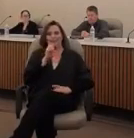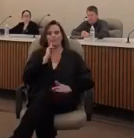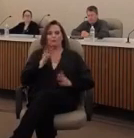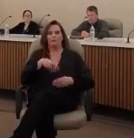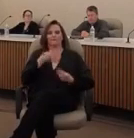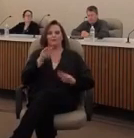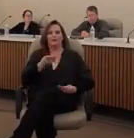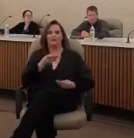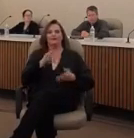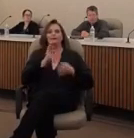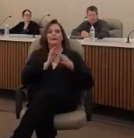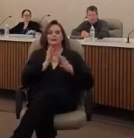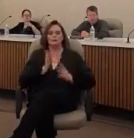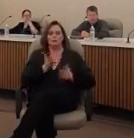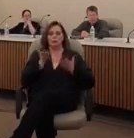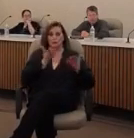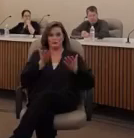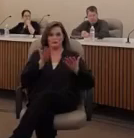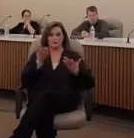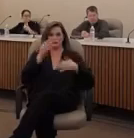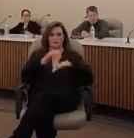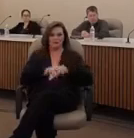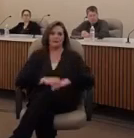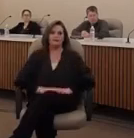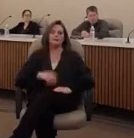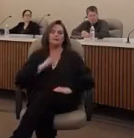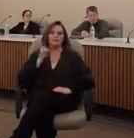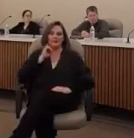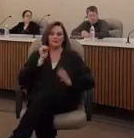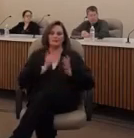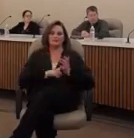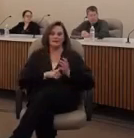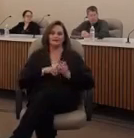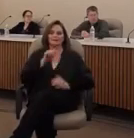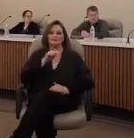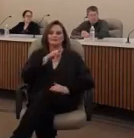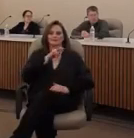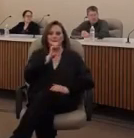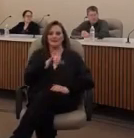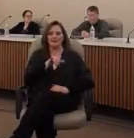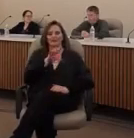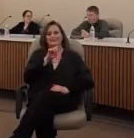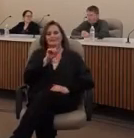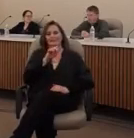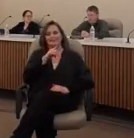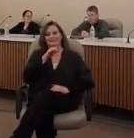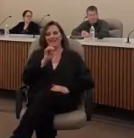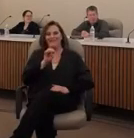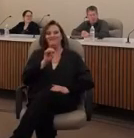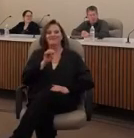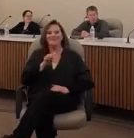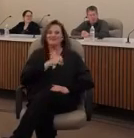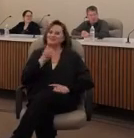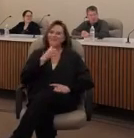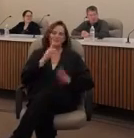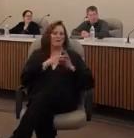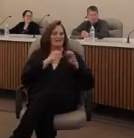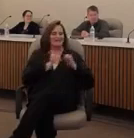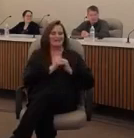our interpreting services tonight. And I realize it's Terry Danielle, but something about that name. I've been